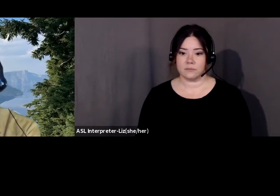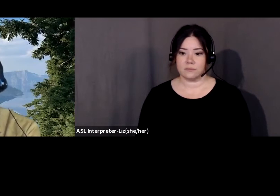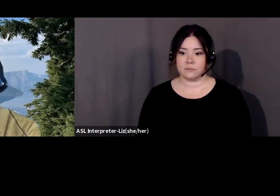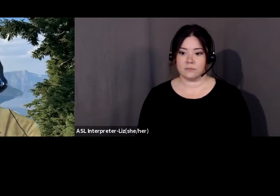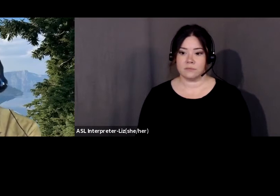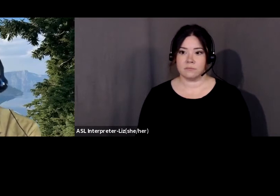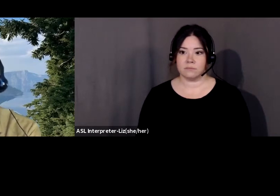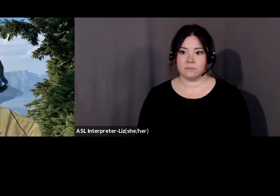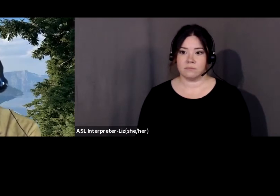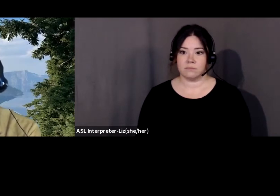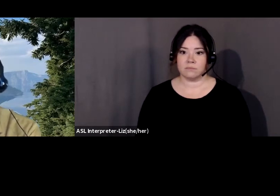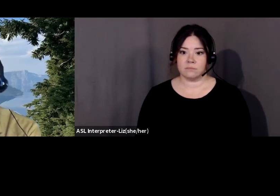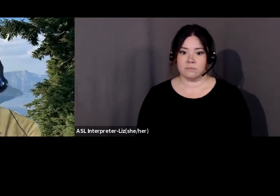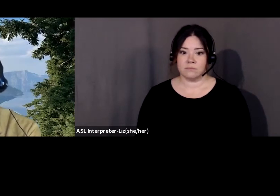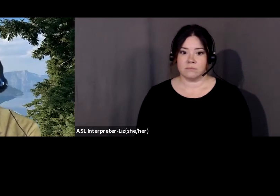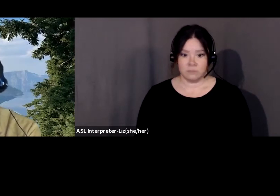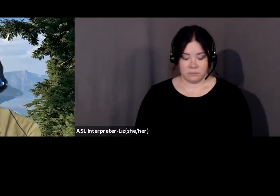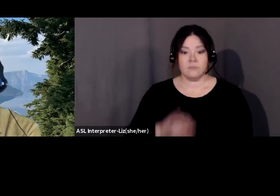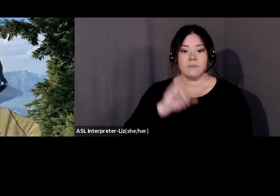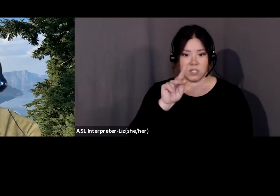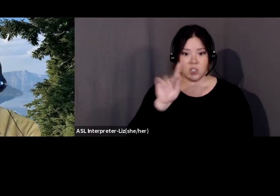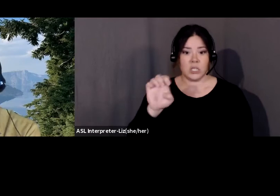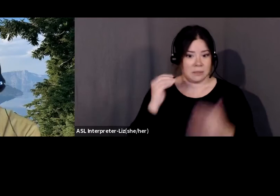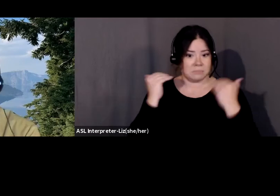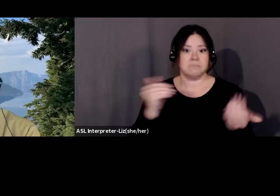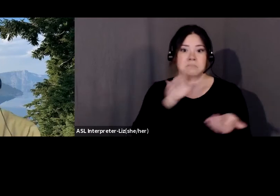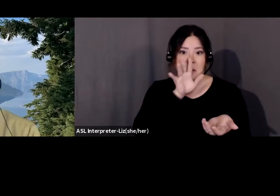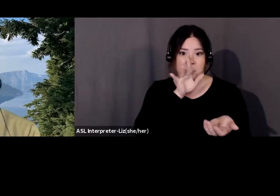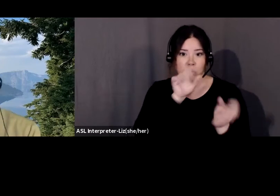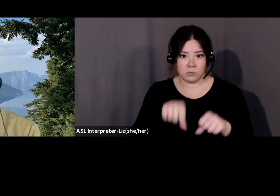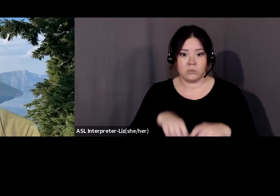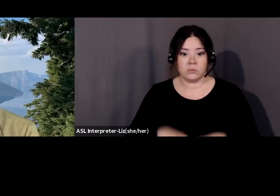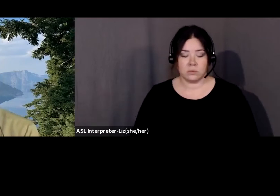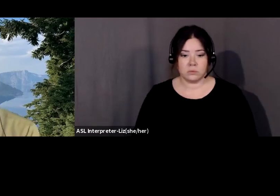Okay. Jake, you can go ahead and unmute.